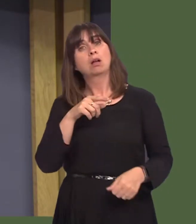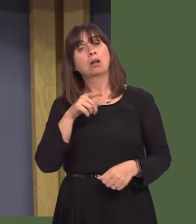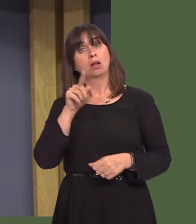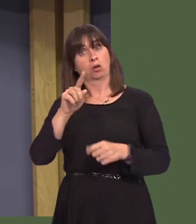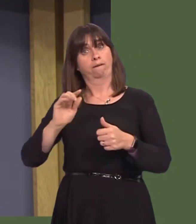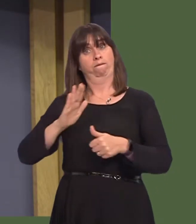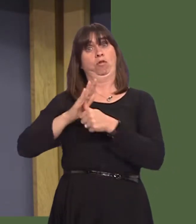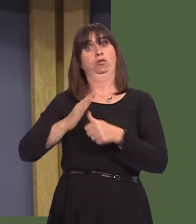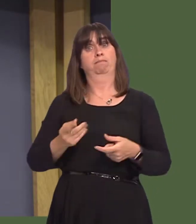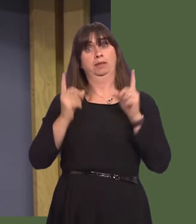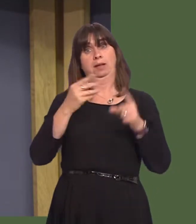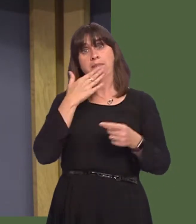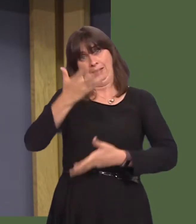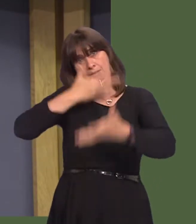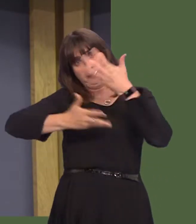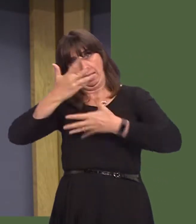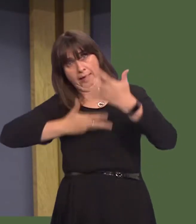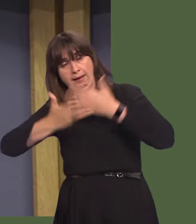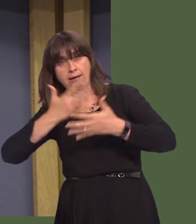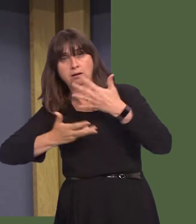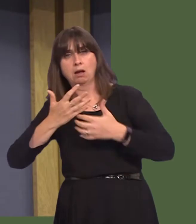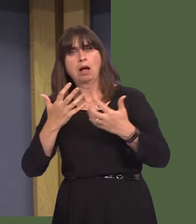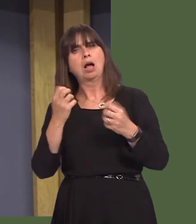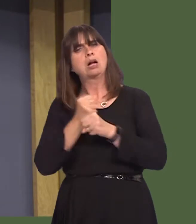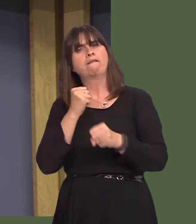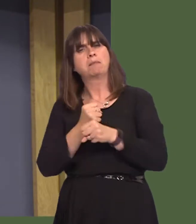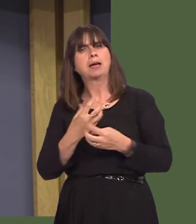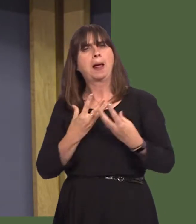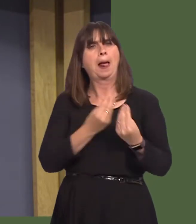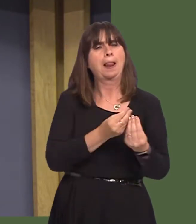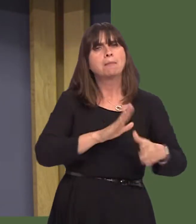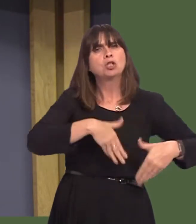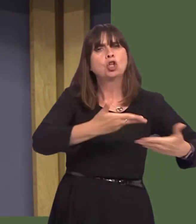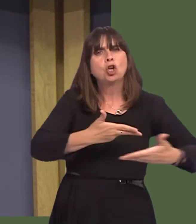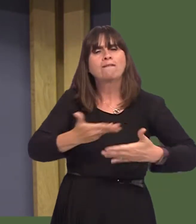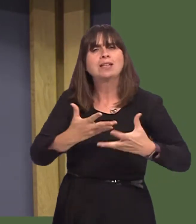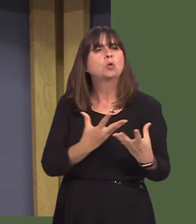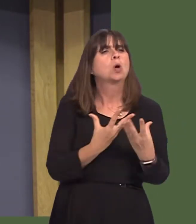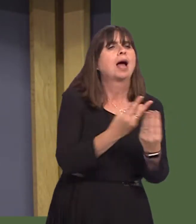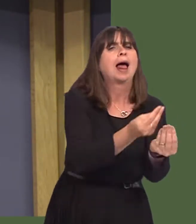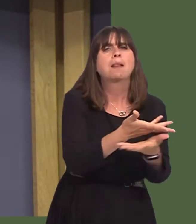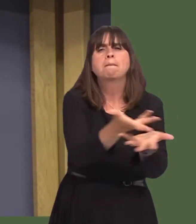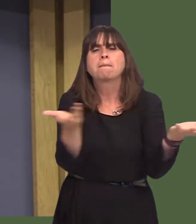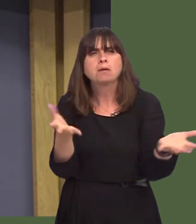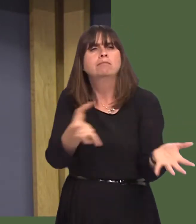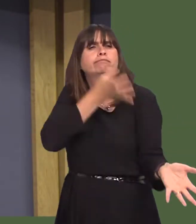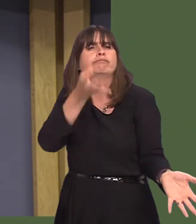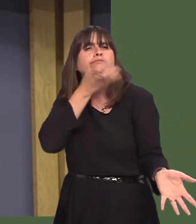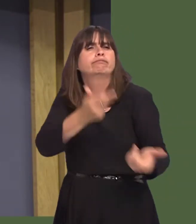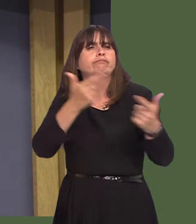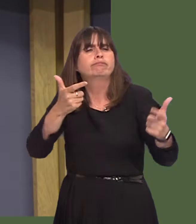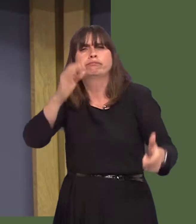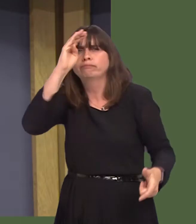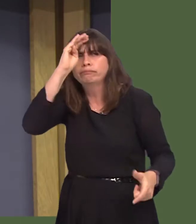Minister set out how the Welsh Government is supporting substance misuse services to increase awareness of the dangers of excessive